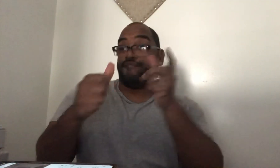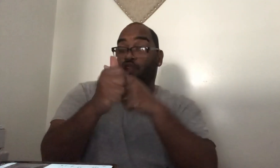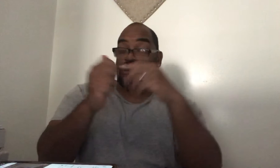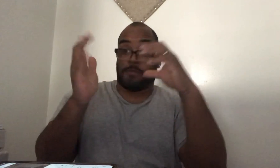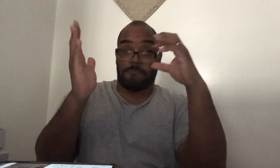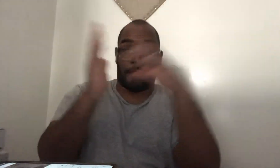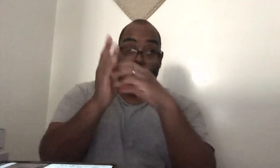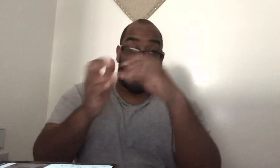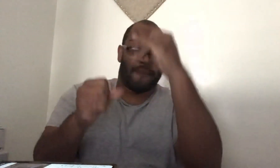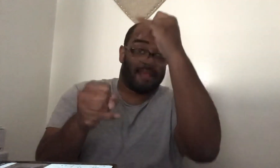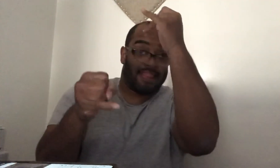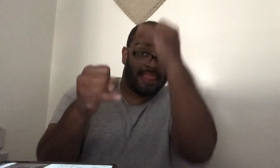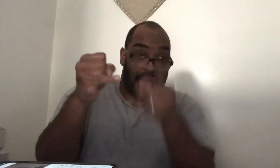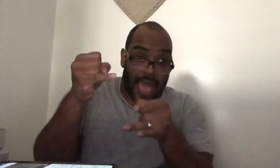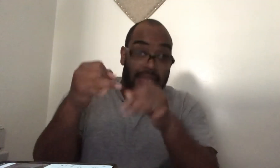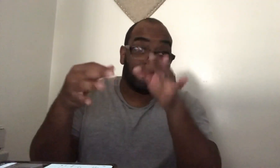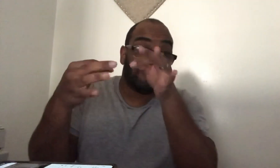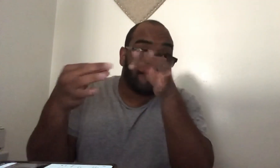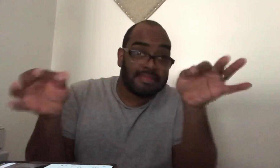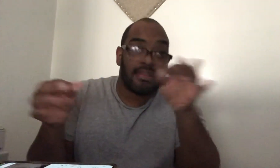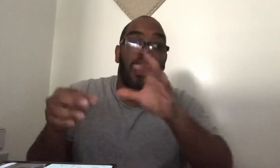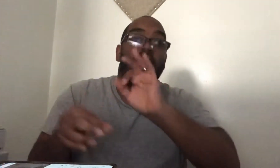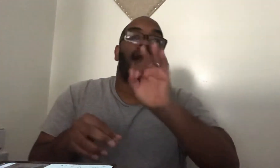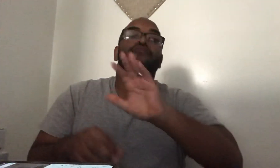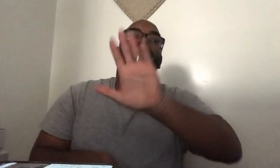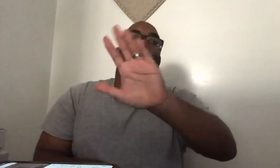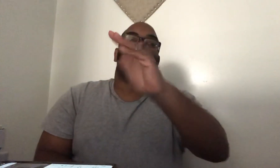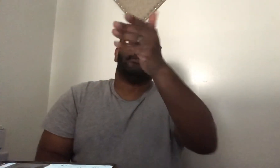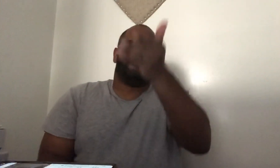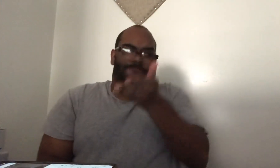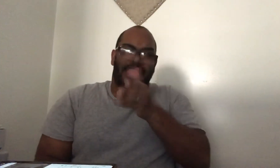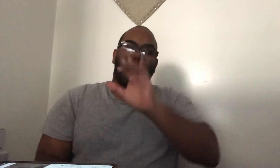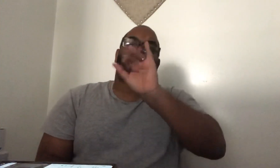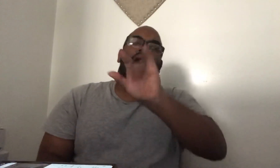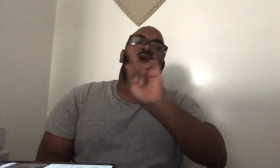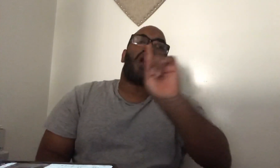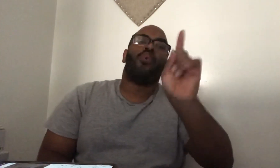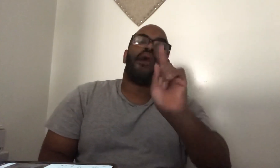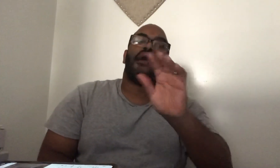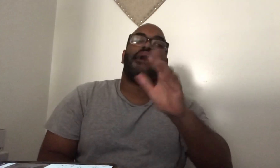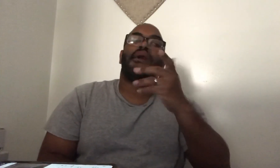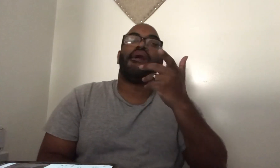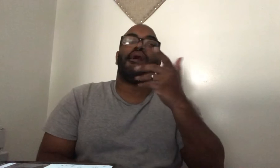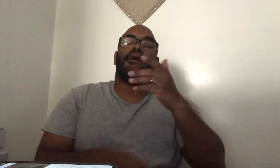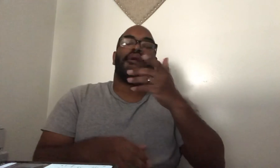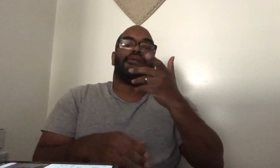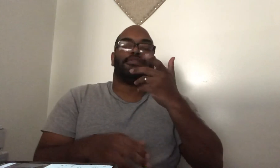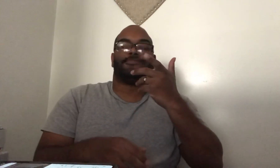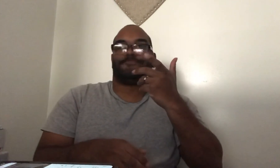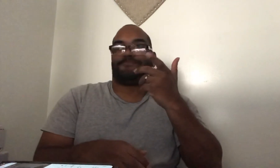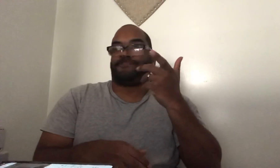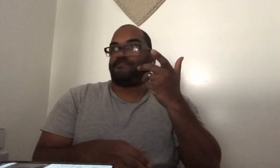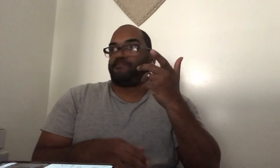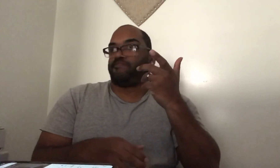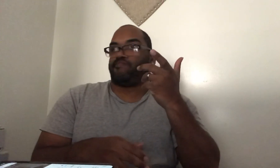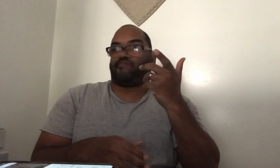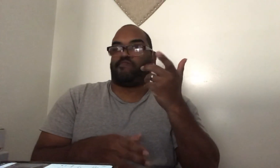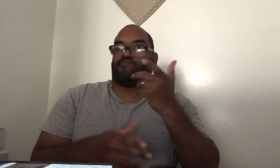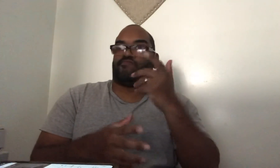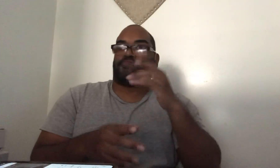That's where a professor or a professional reader is going to look for it first. That doesn't mean you can't break that rule, but it means that then you